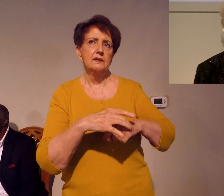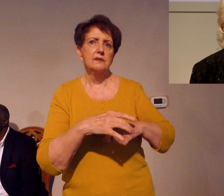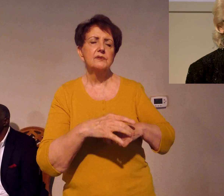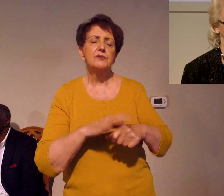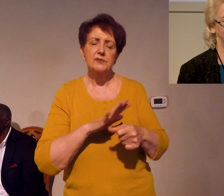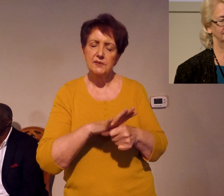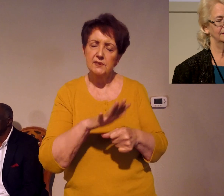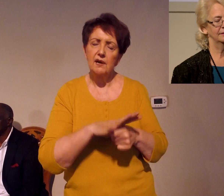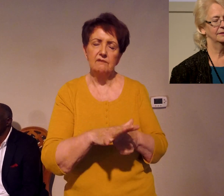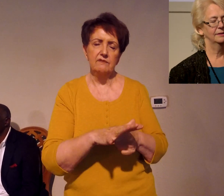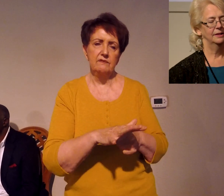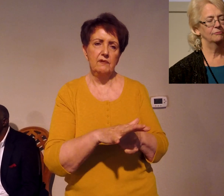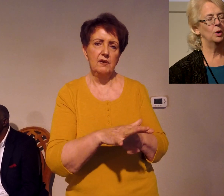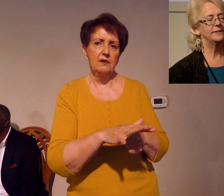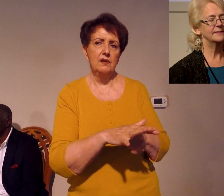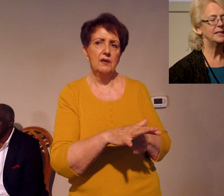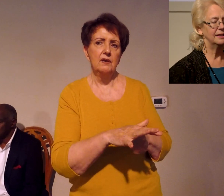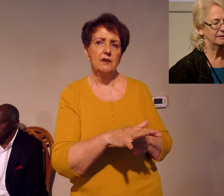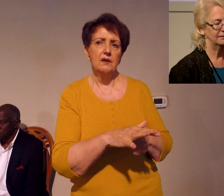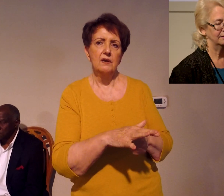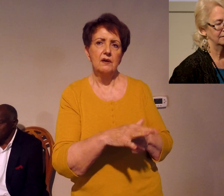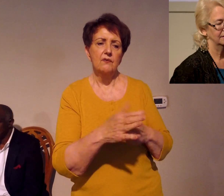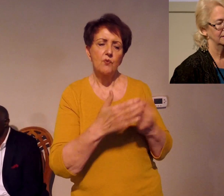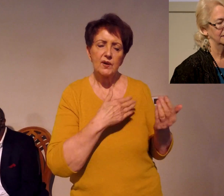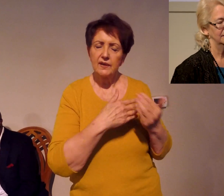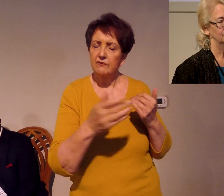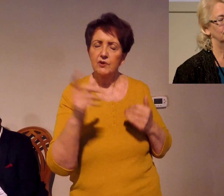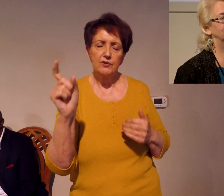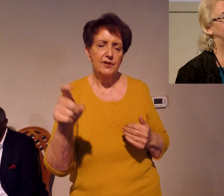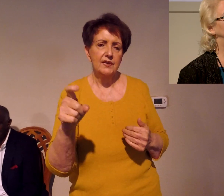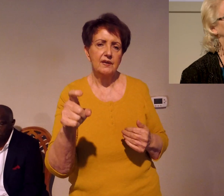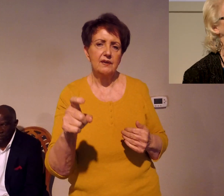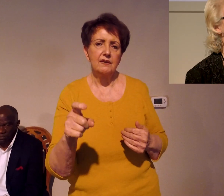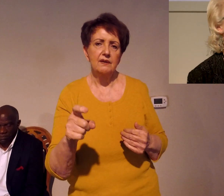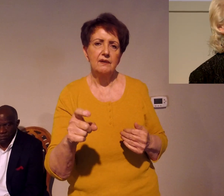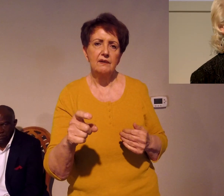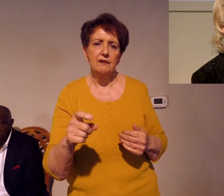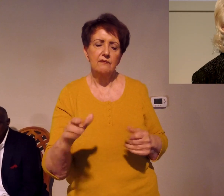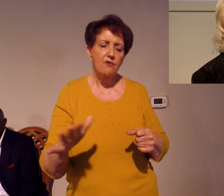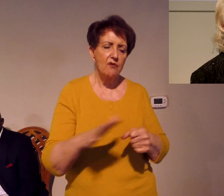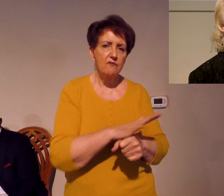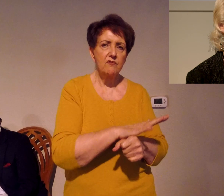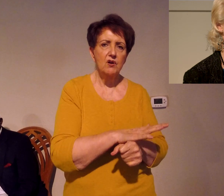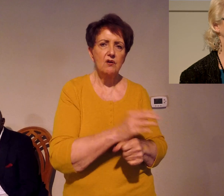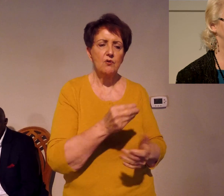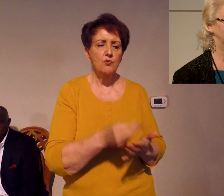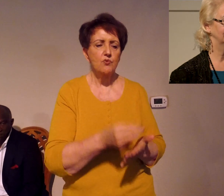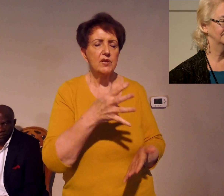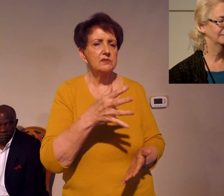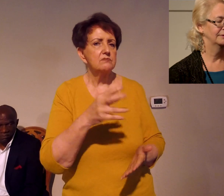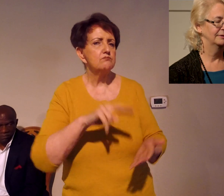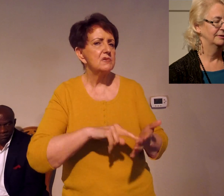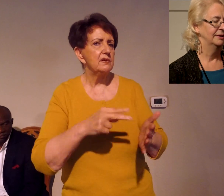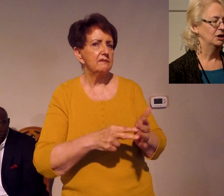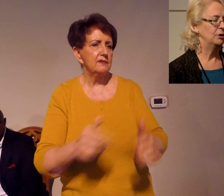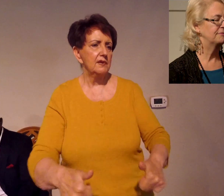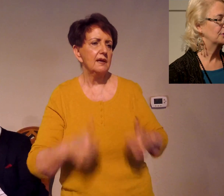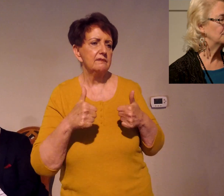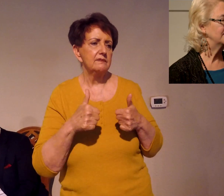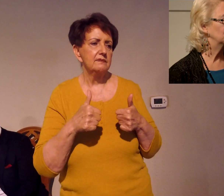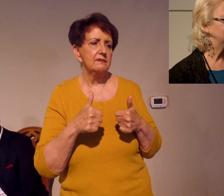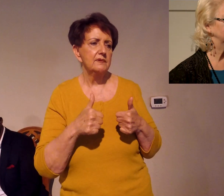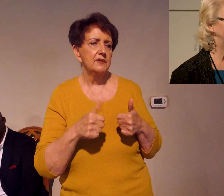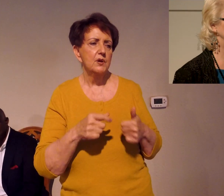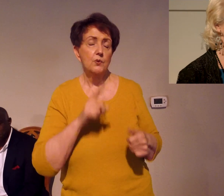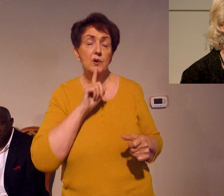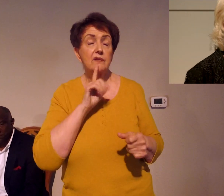is enough of what is needed for a full, rich, and meaningful life. We